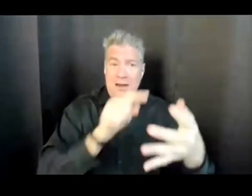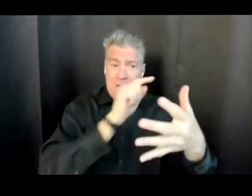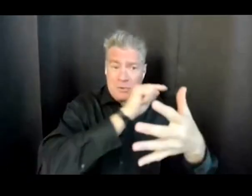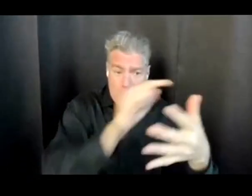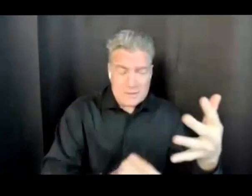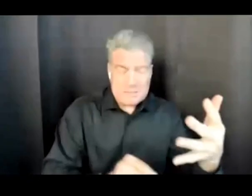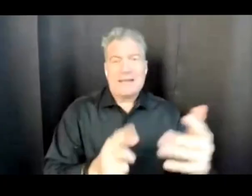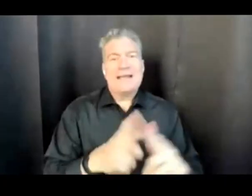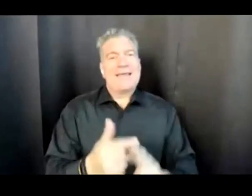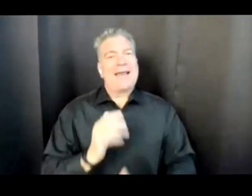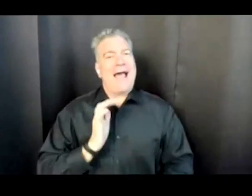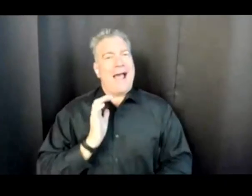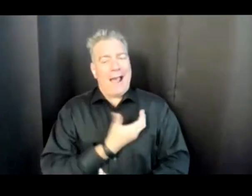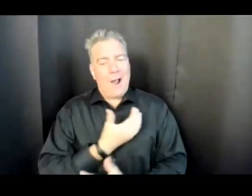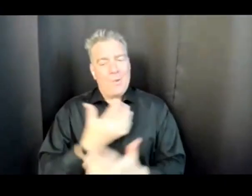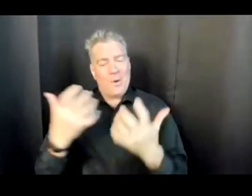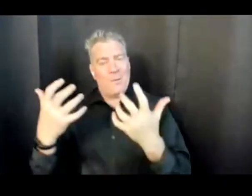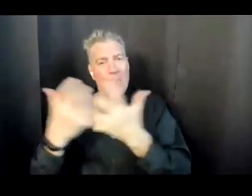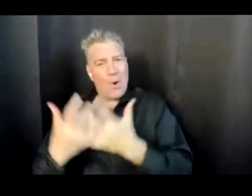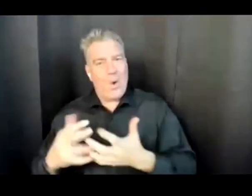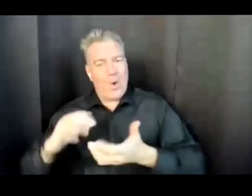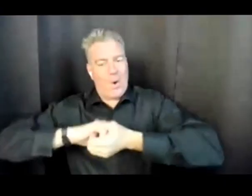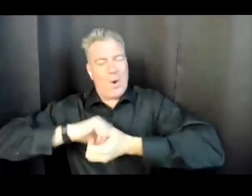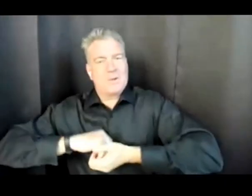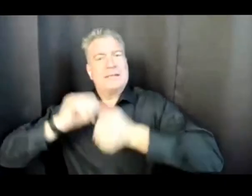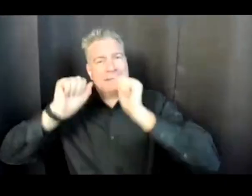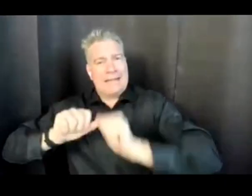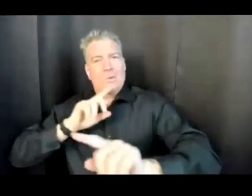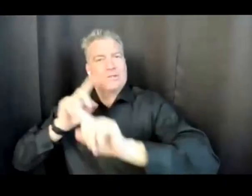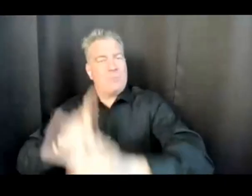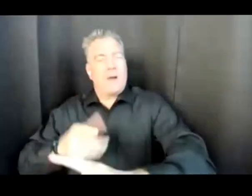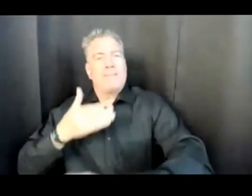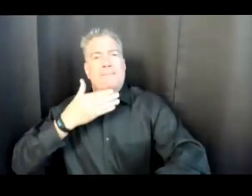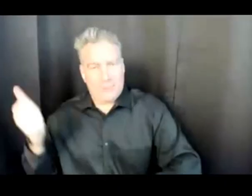better able to respond to the needs as they arise.